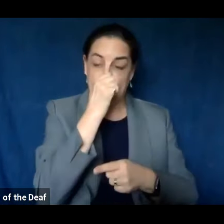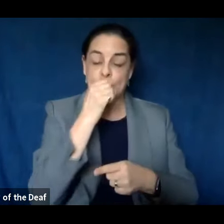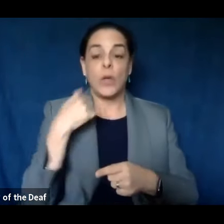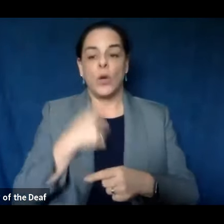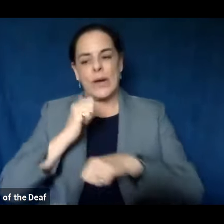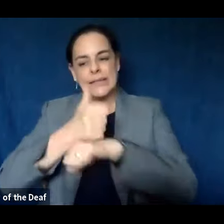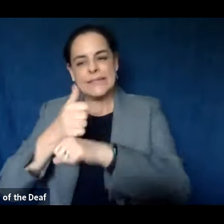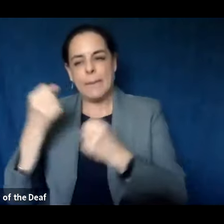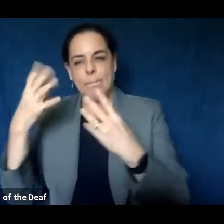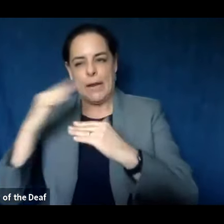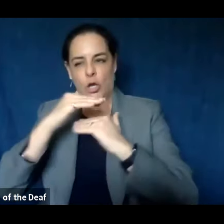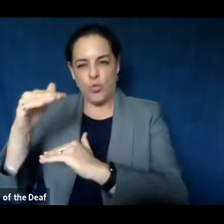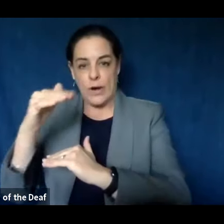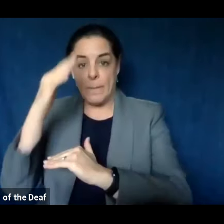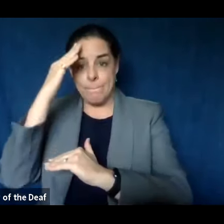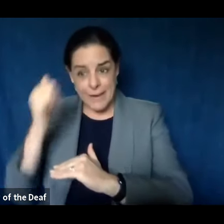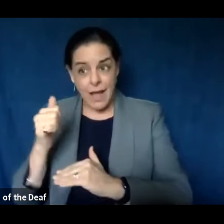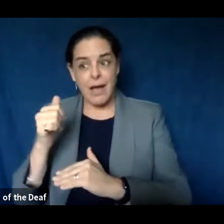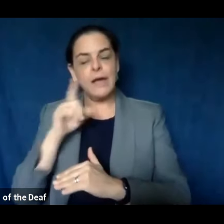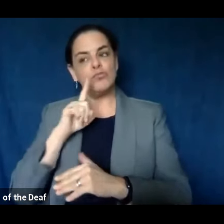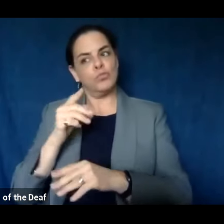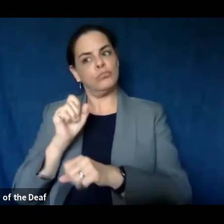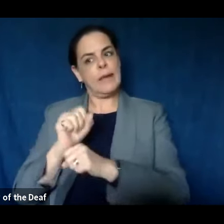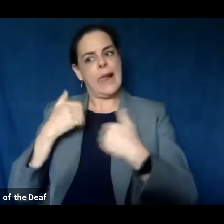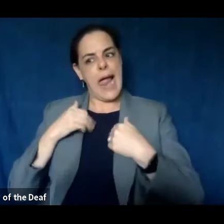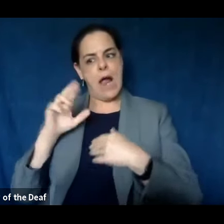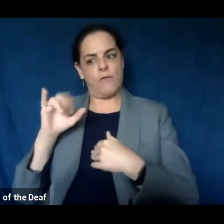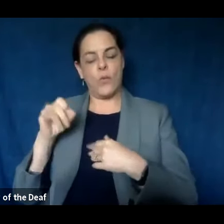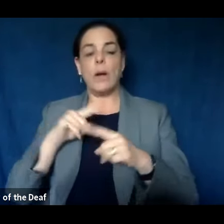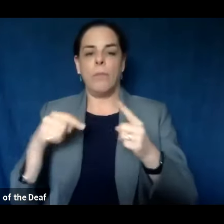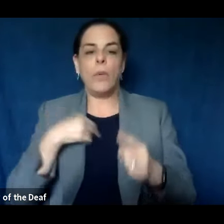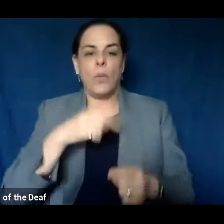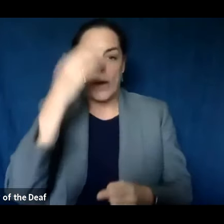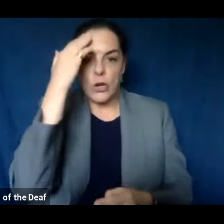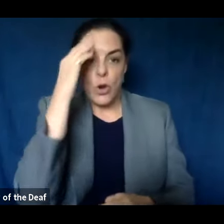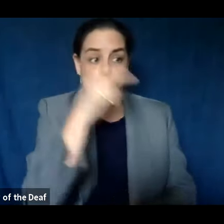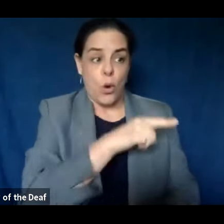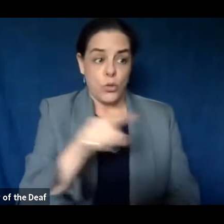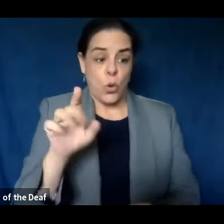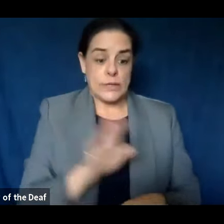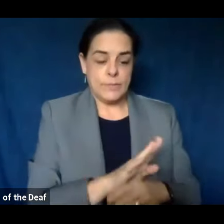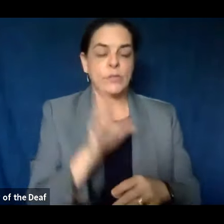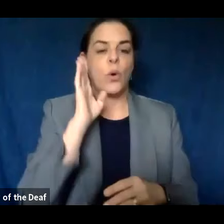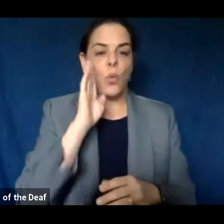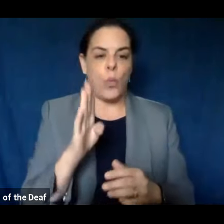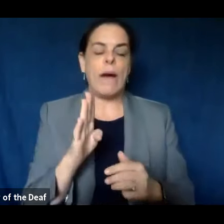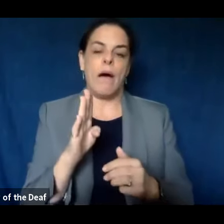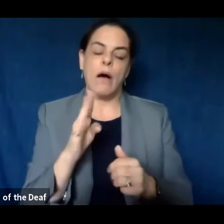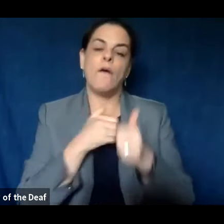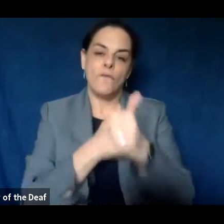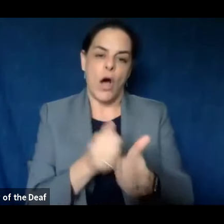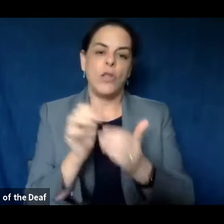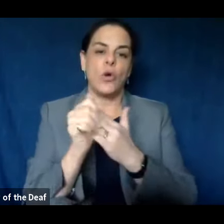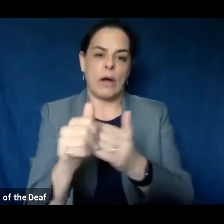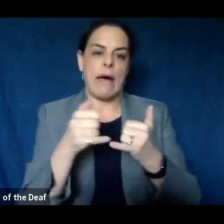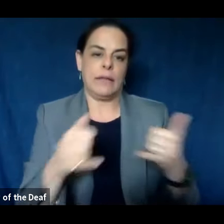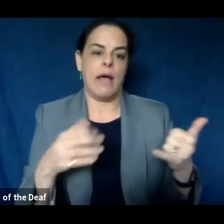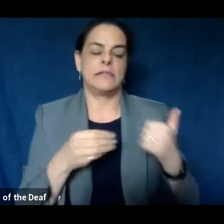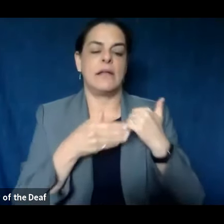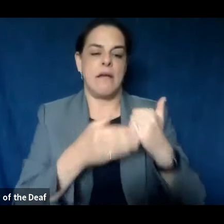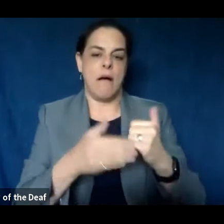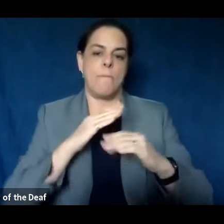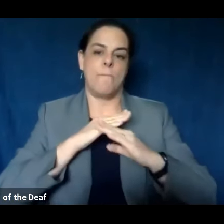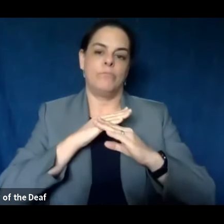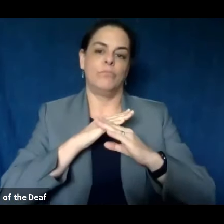risk. But we know that they'll be careful and follow the guidelines and help protect our community. From the Sentinel, studies